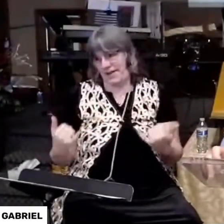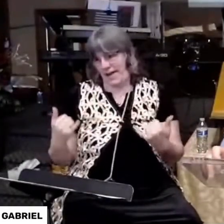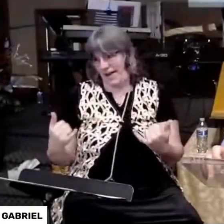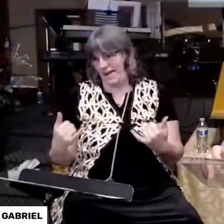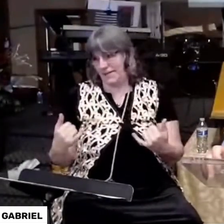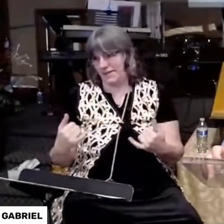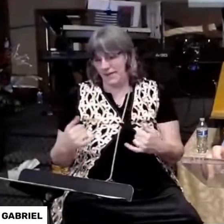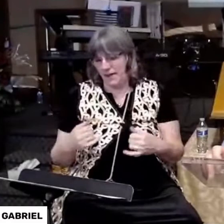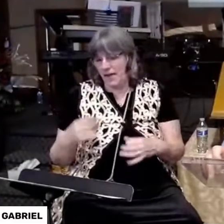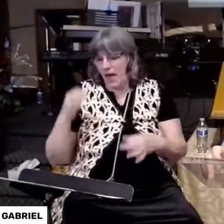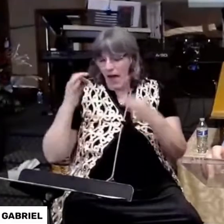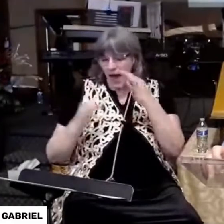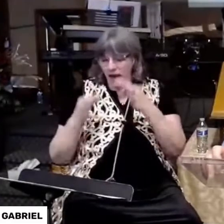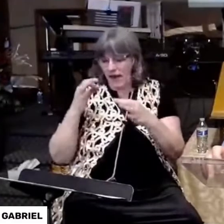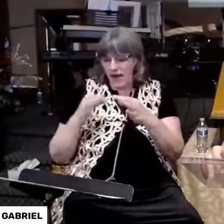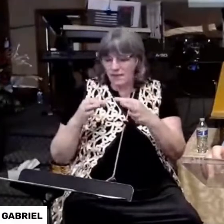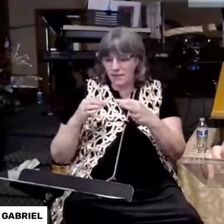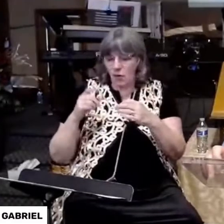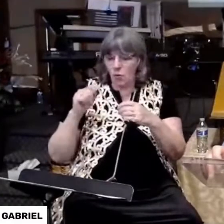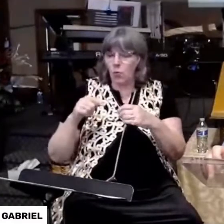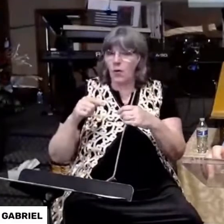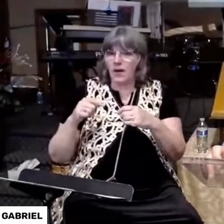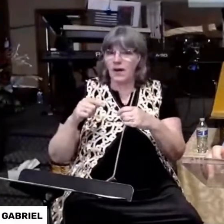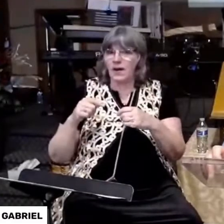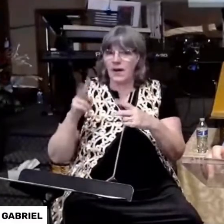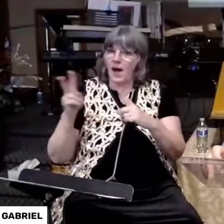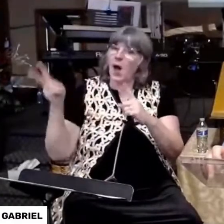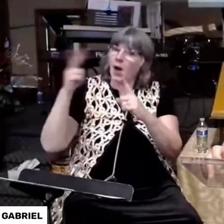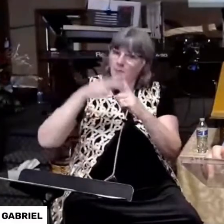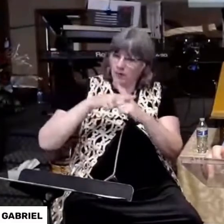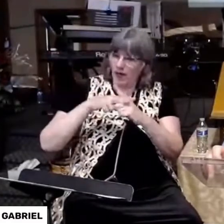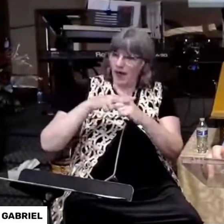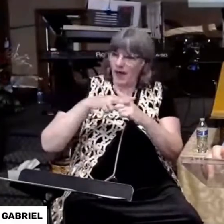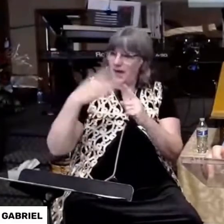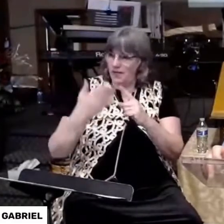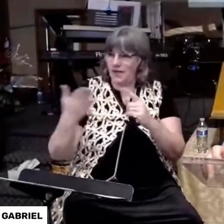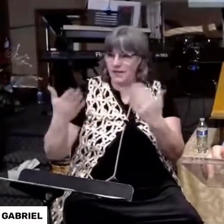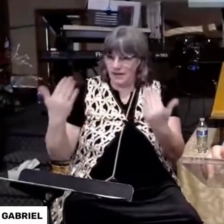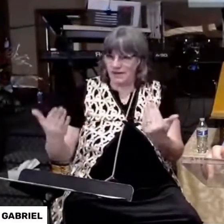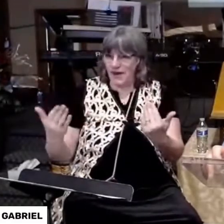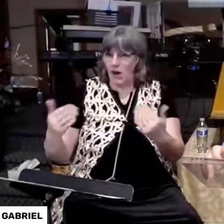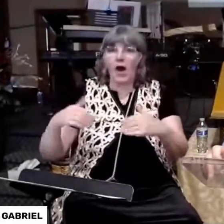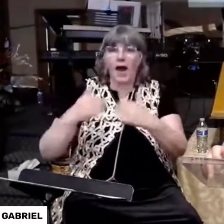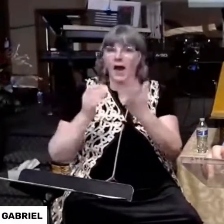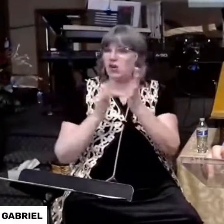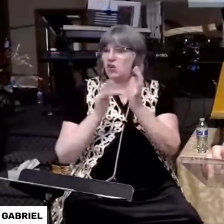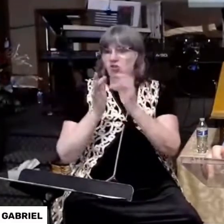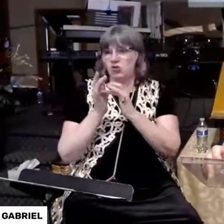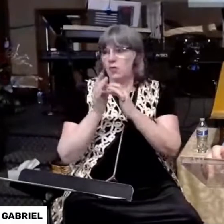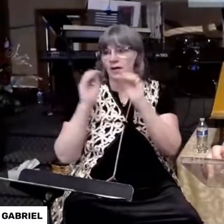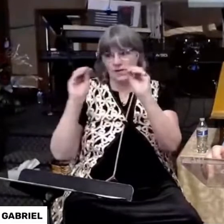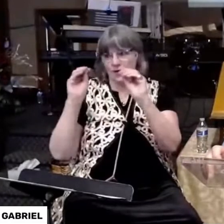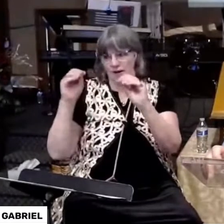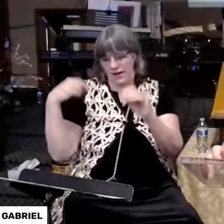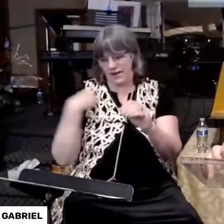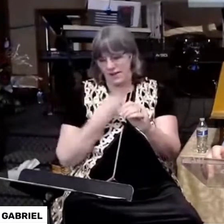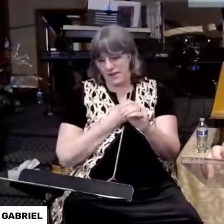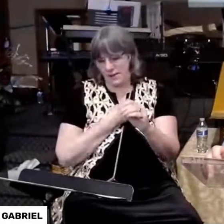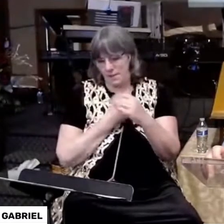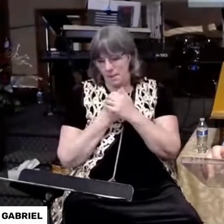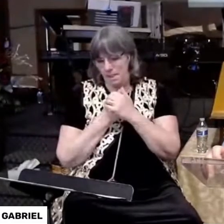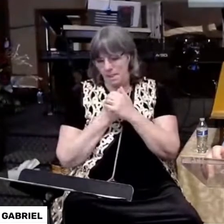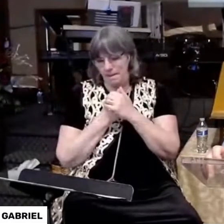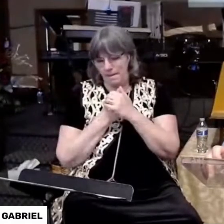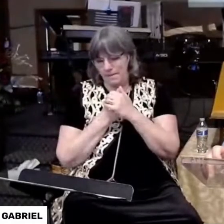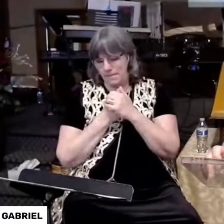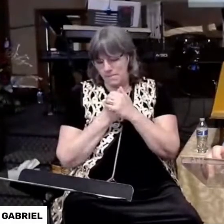and we would do well to address them the way Yeshua taught us. That was the